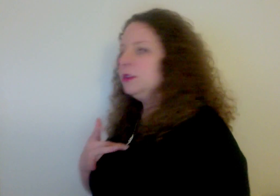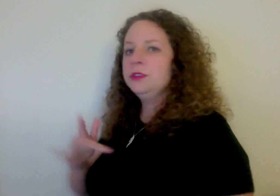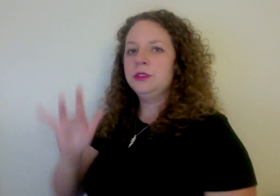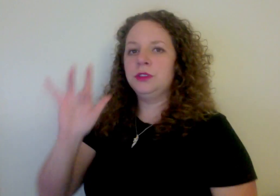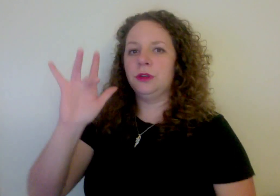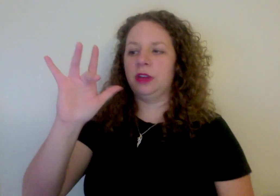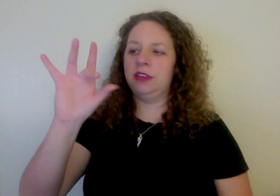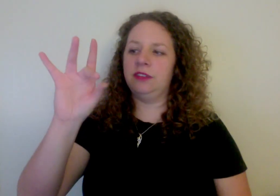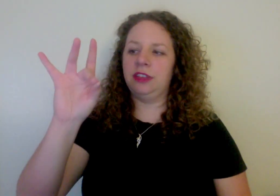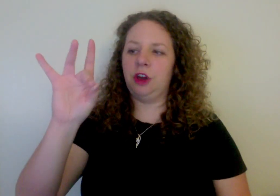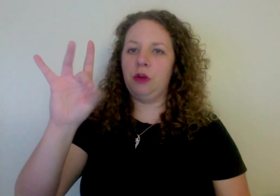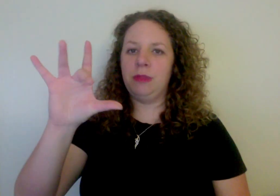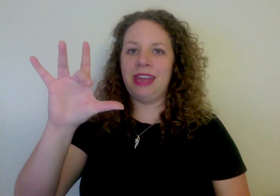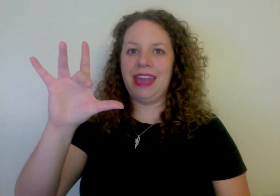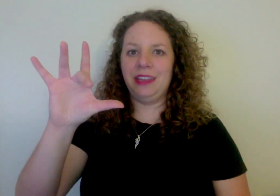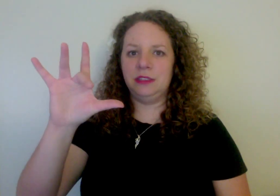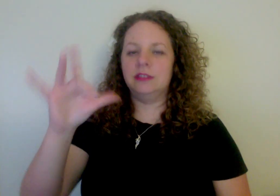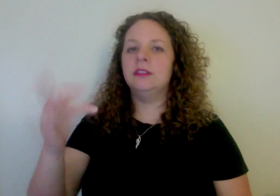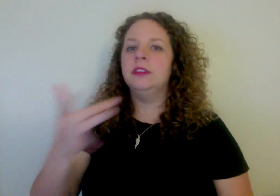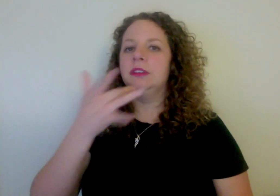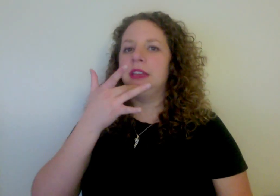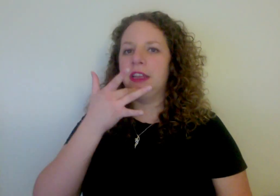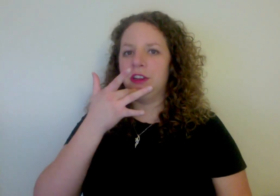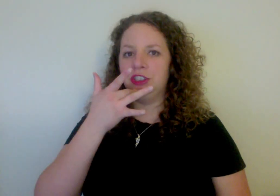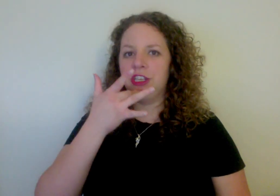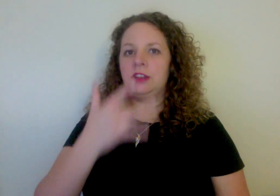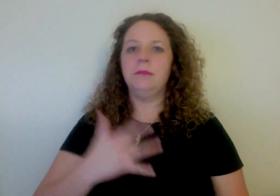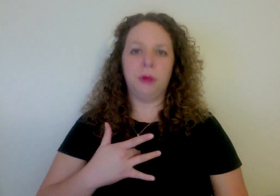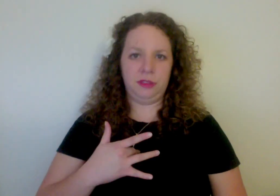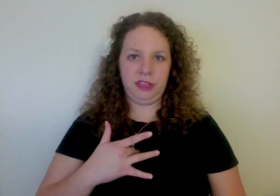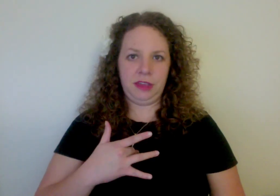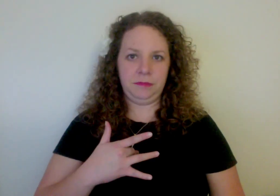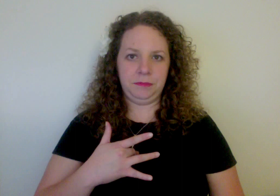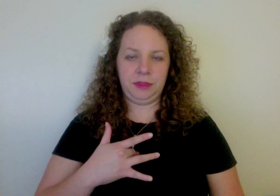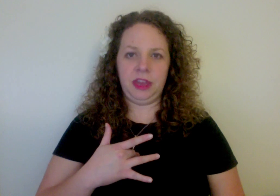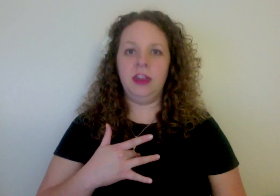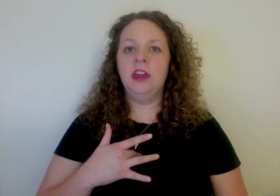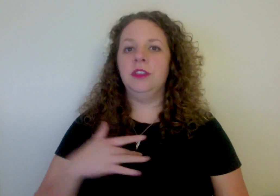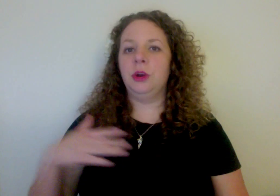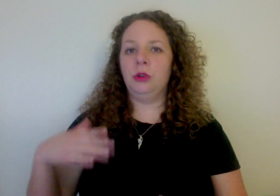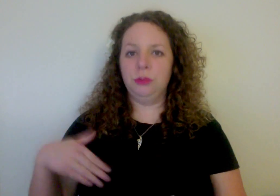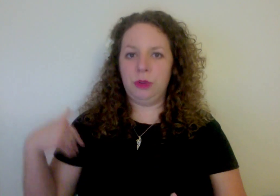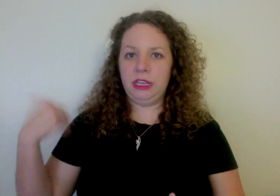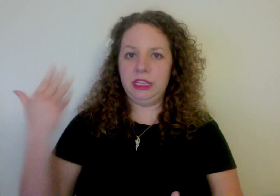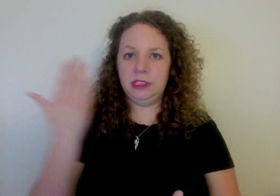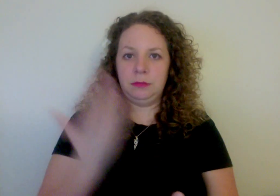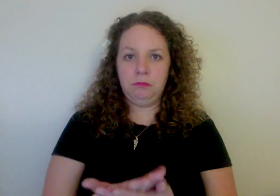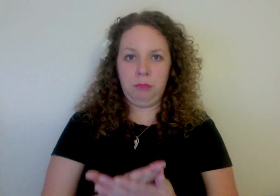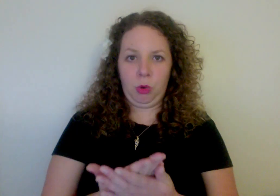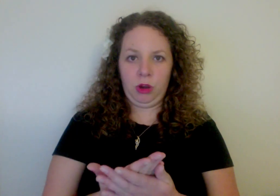So kind of like the open eight here on your chin, birthday. Okay? The old one is born